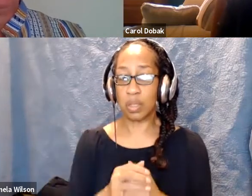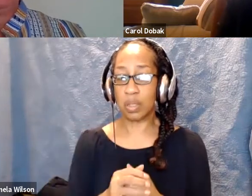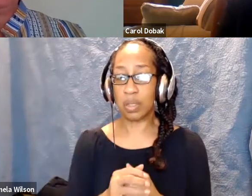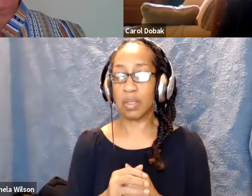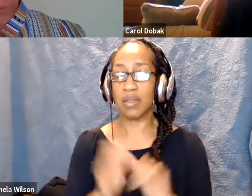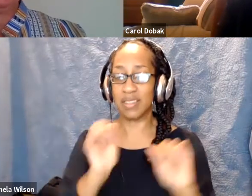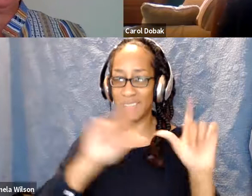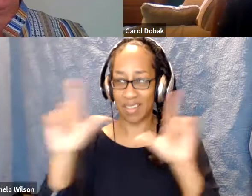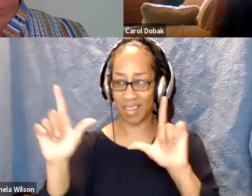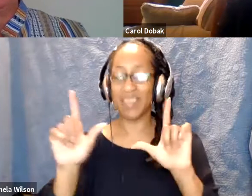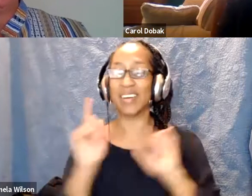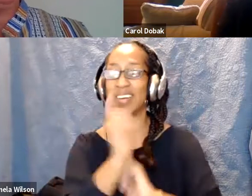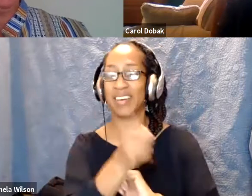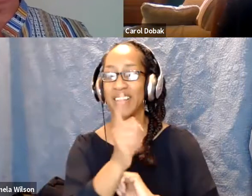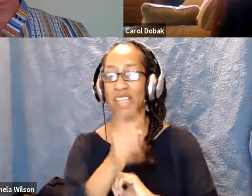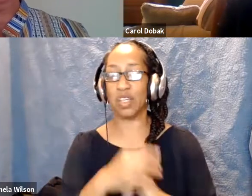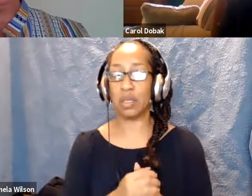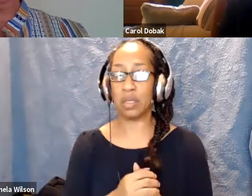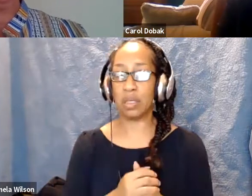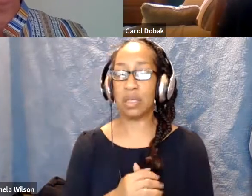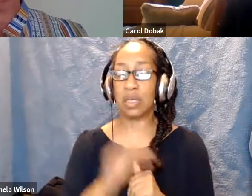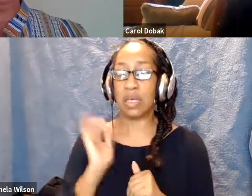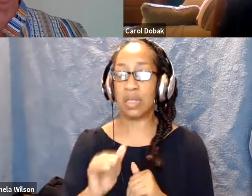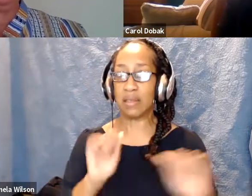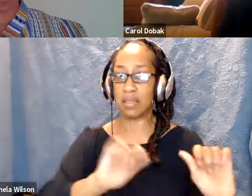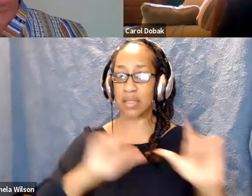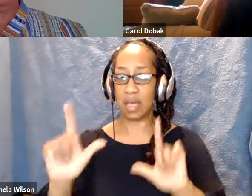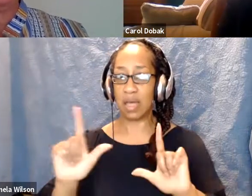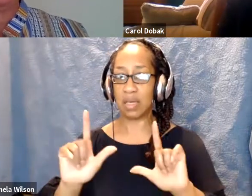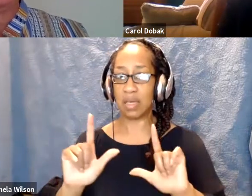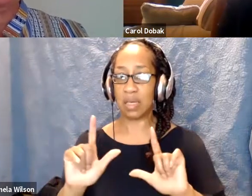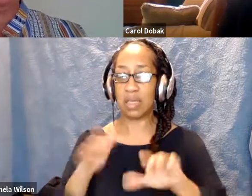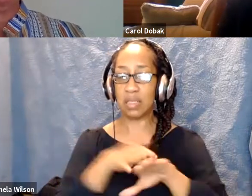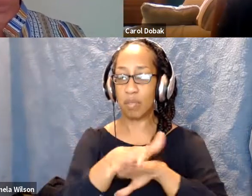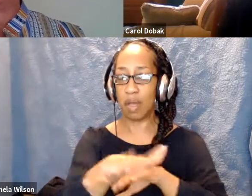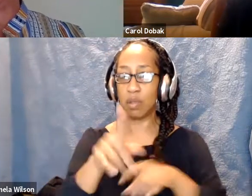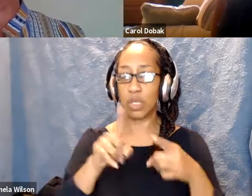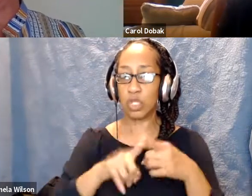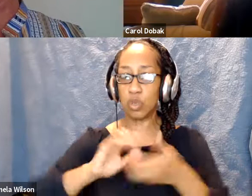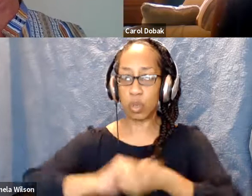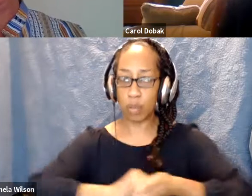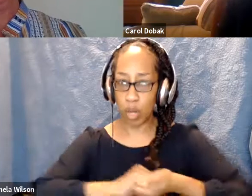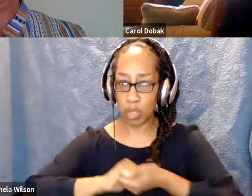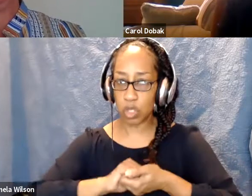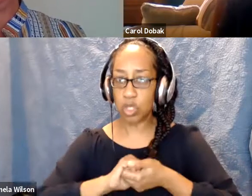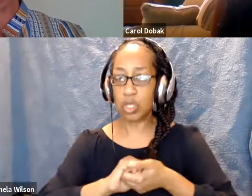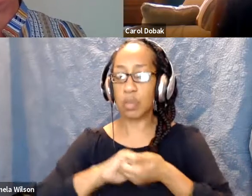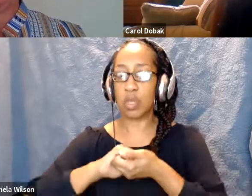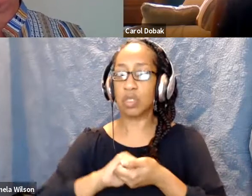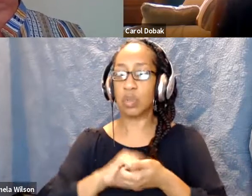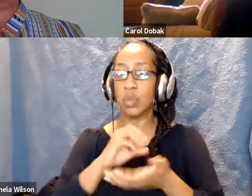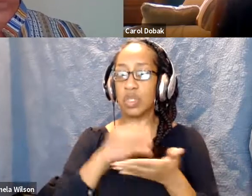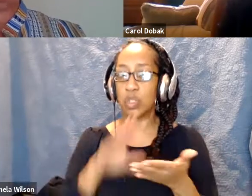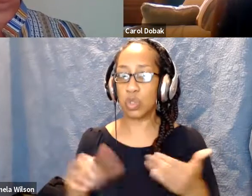There we go. All right, this slide reads Pathways to Partnership, partnering for students and youth with disabilities to